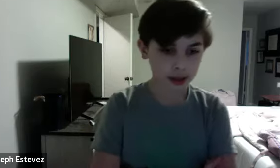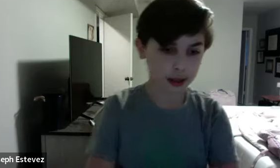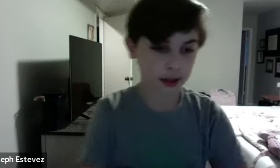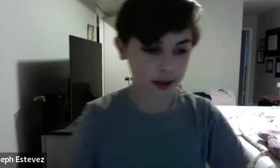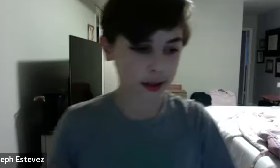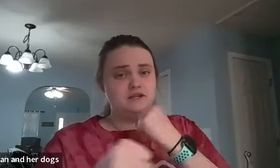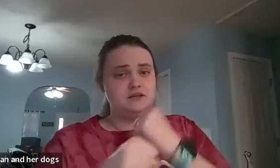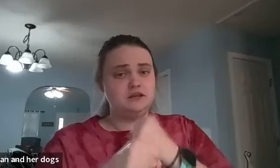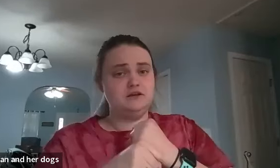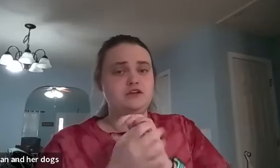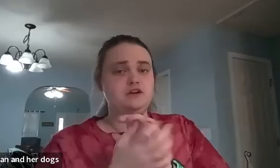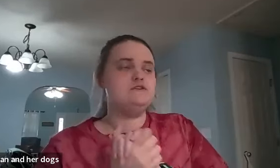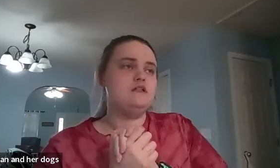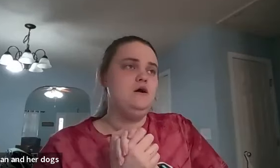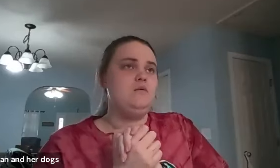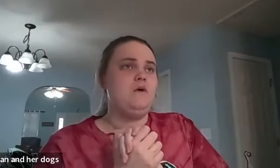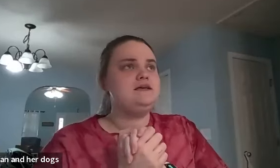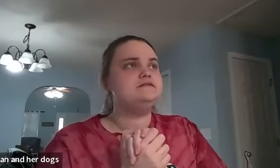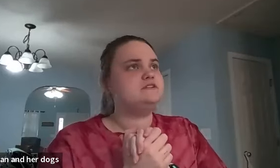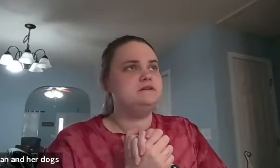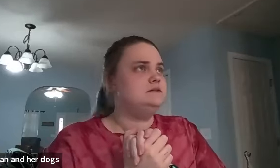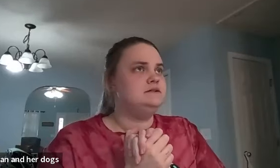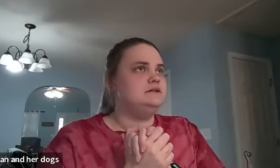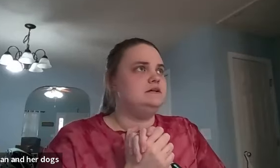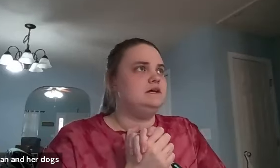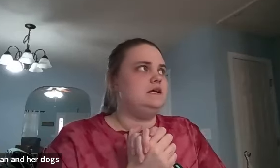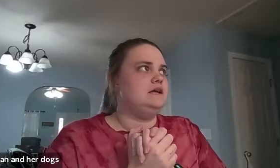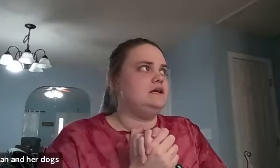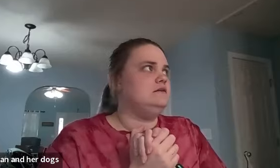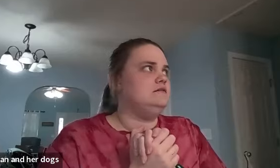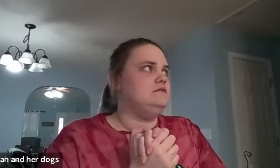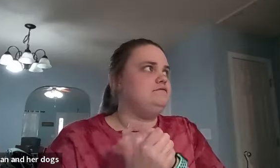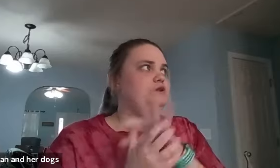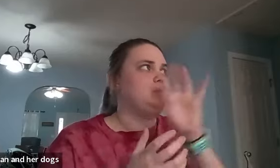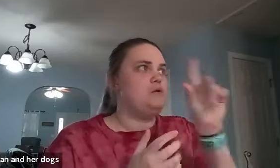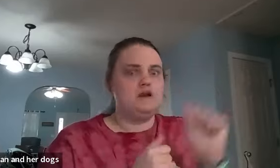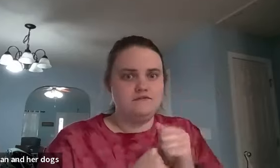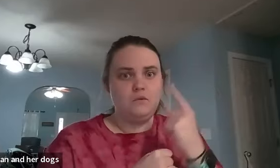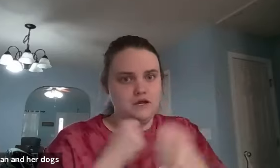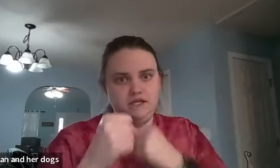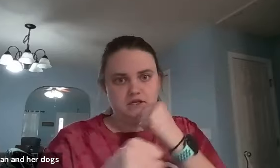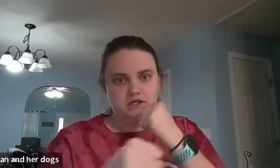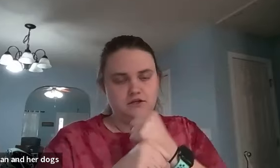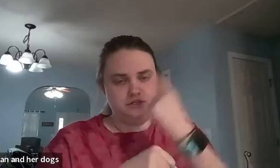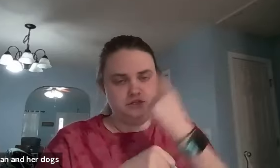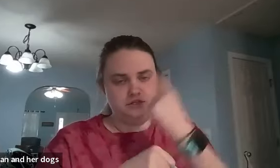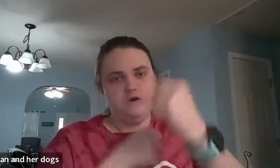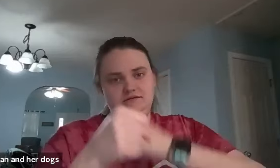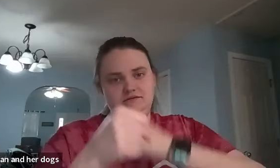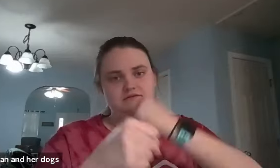can do 1 year. You know, if you're like, well, I lived in Florida for 1 year, you would do